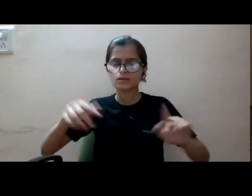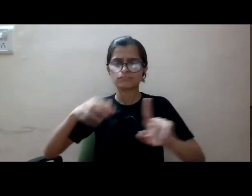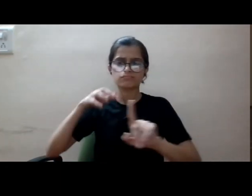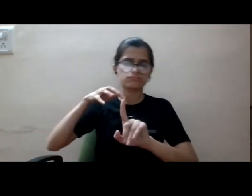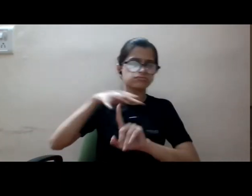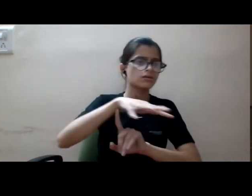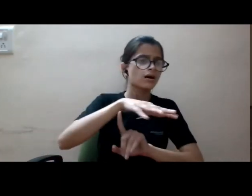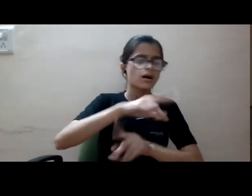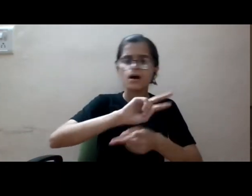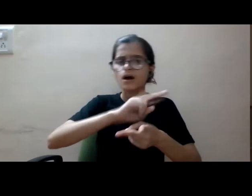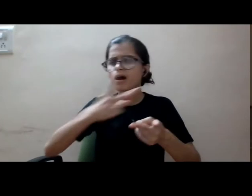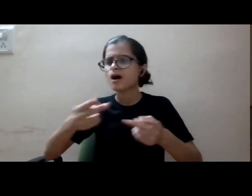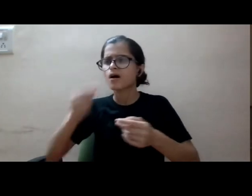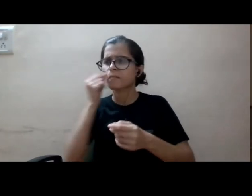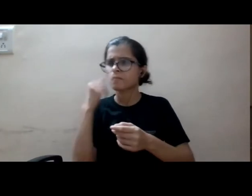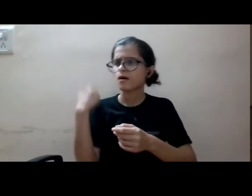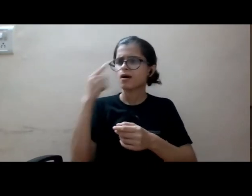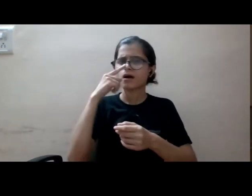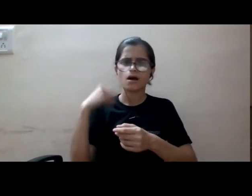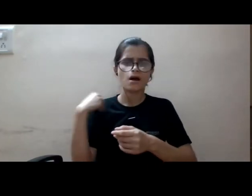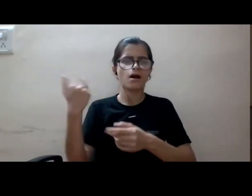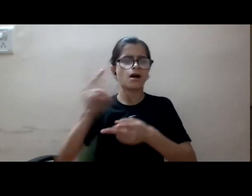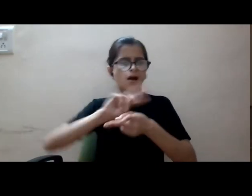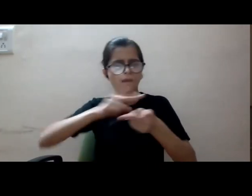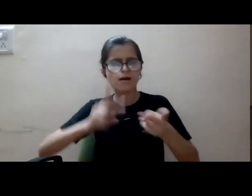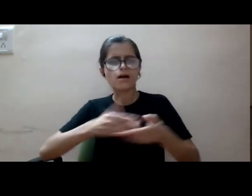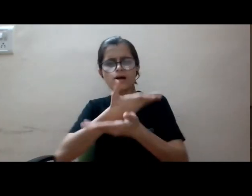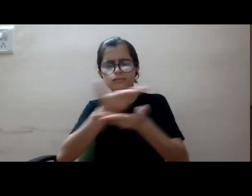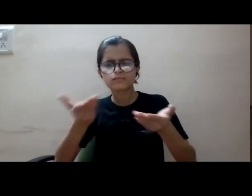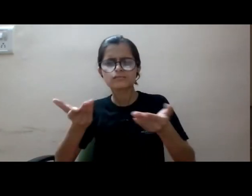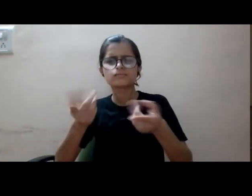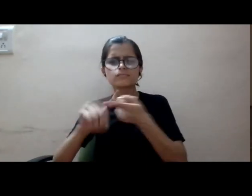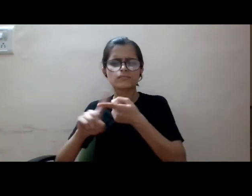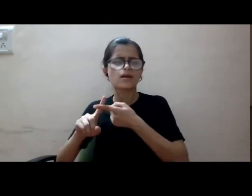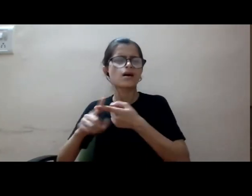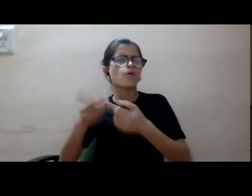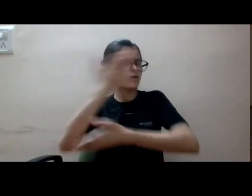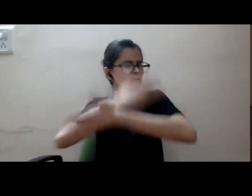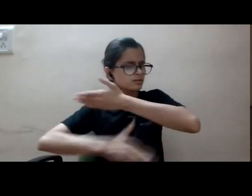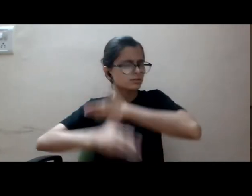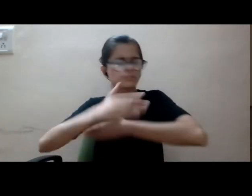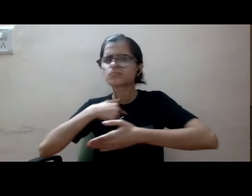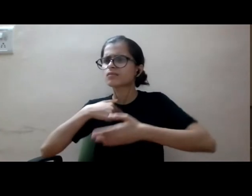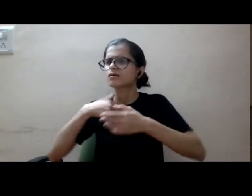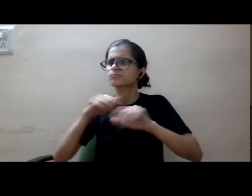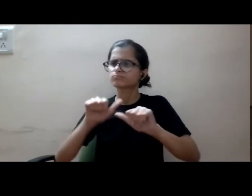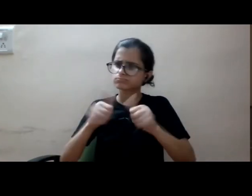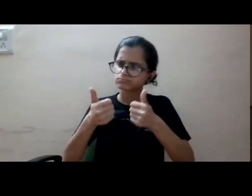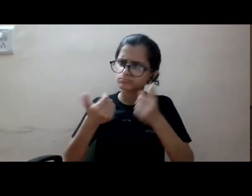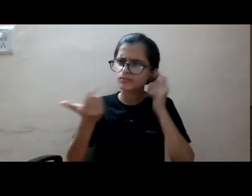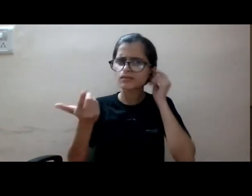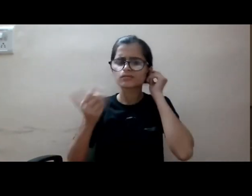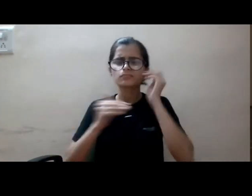prospects of a sibling's arranged marriage. The disabled performance signifies